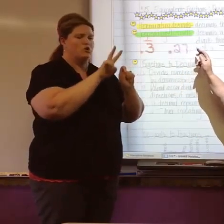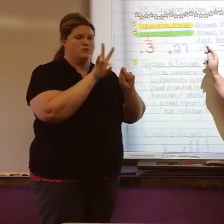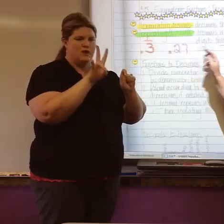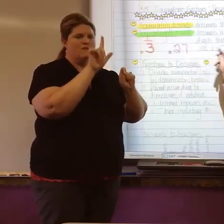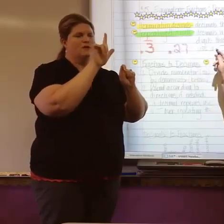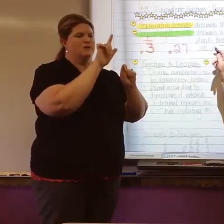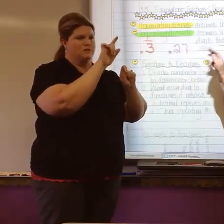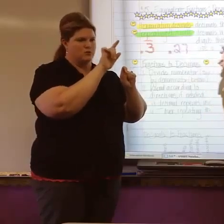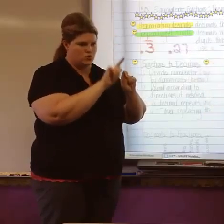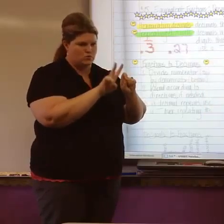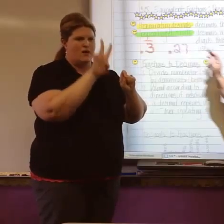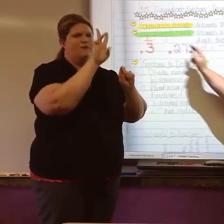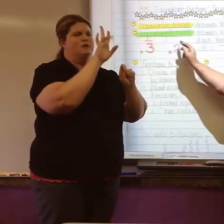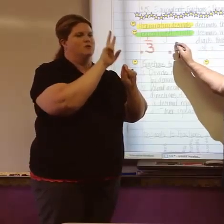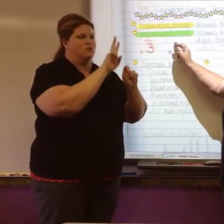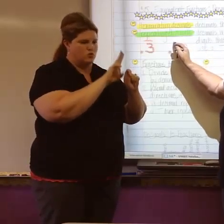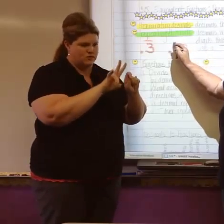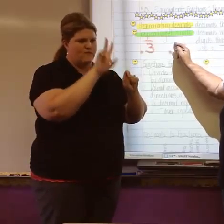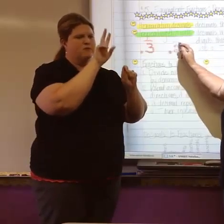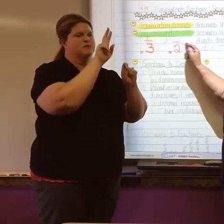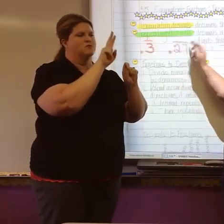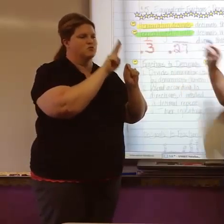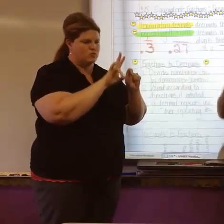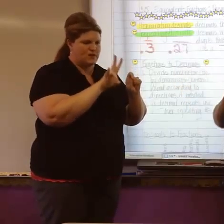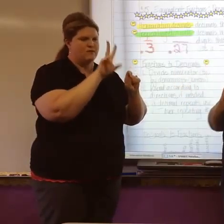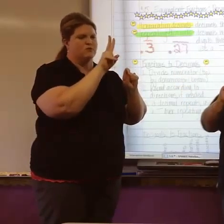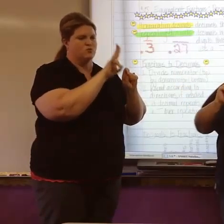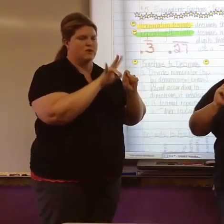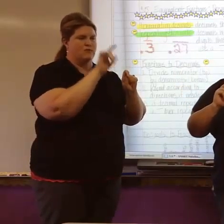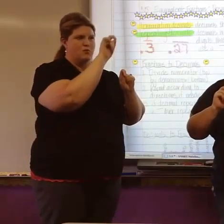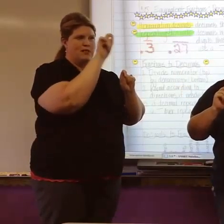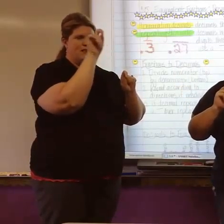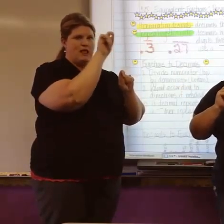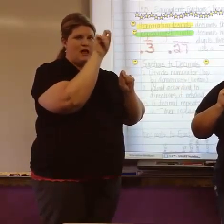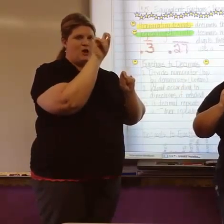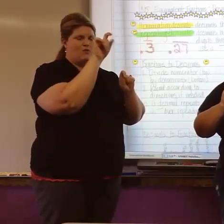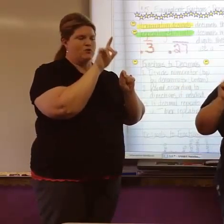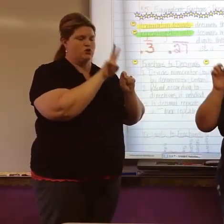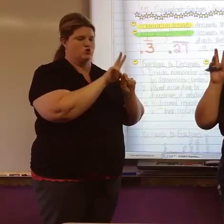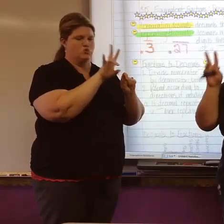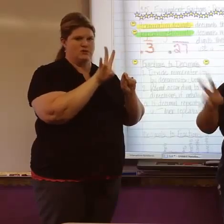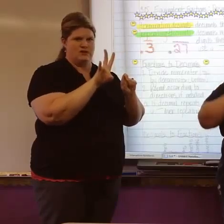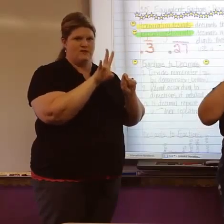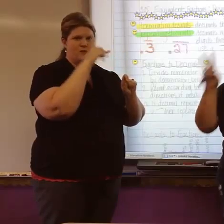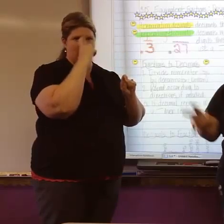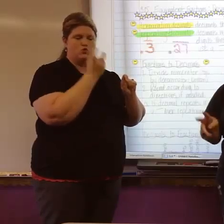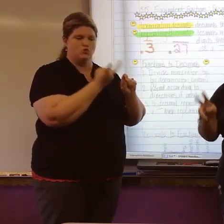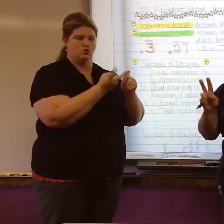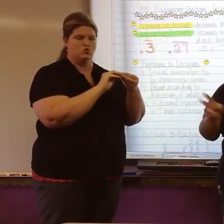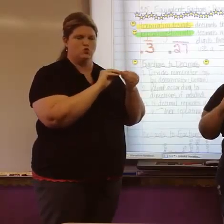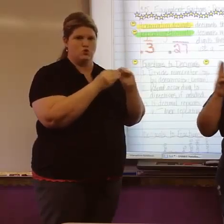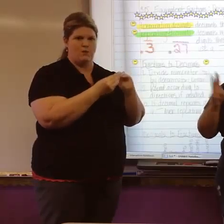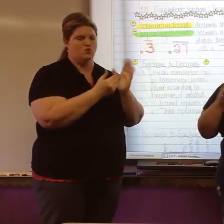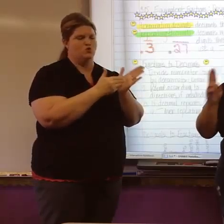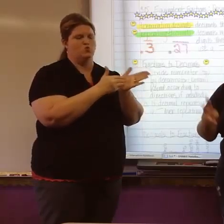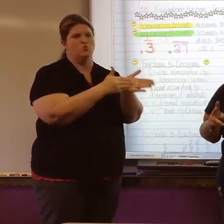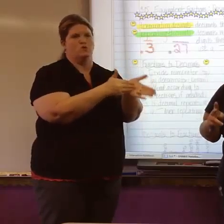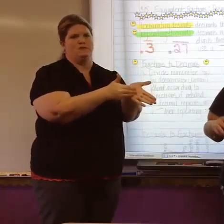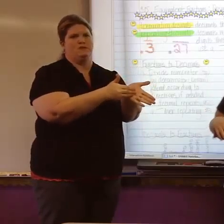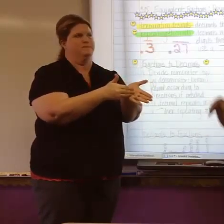27, 27, 27. You're going to put the line over the 27 because those 2 numbers are going